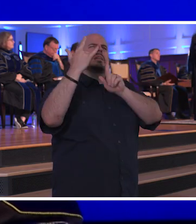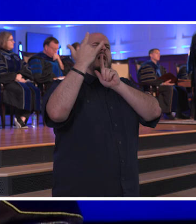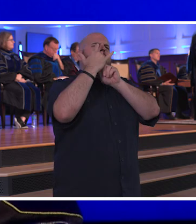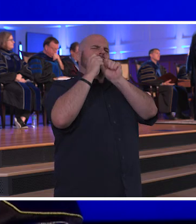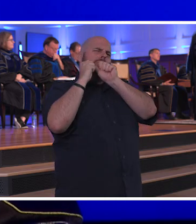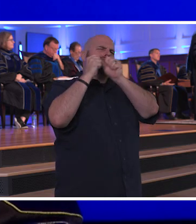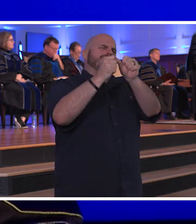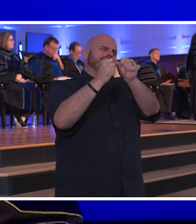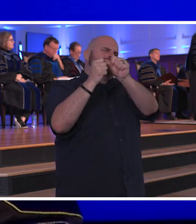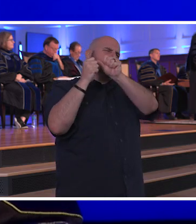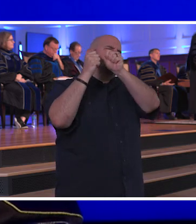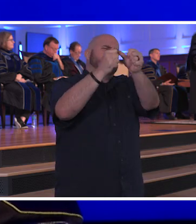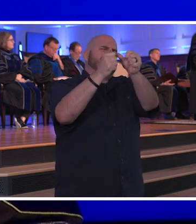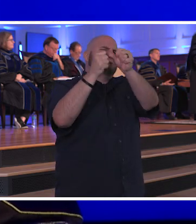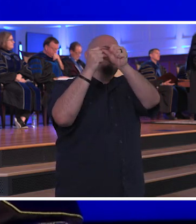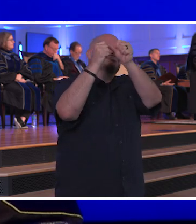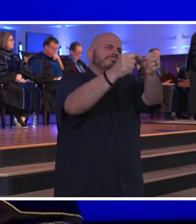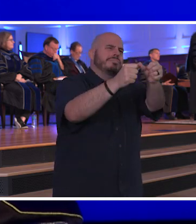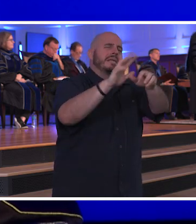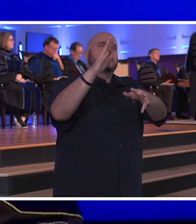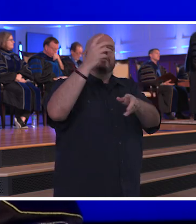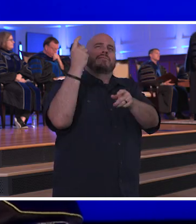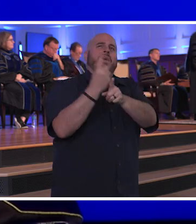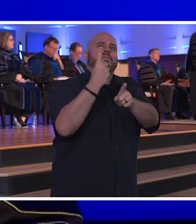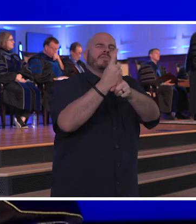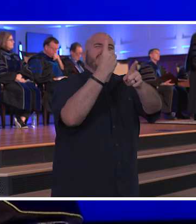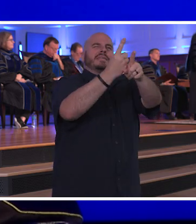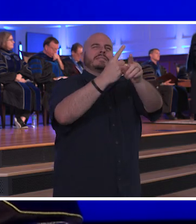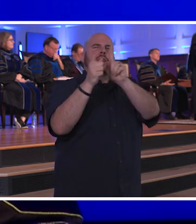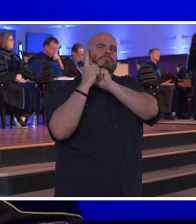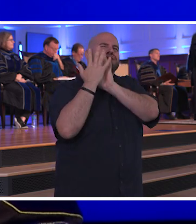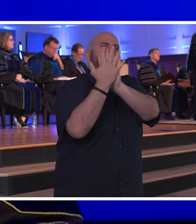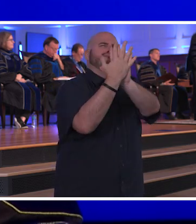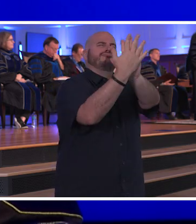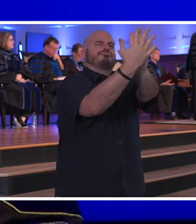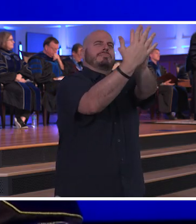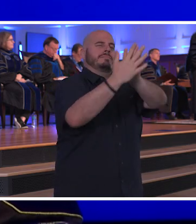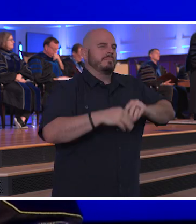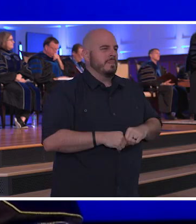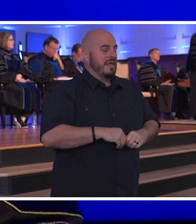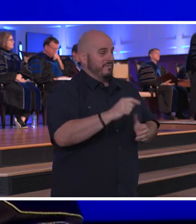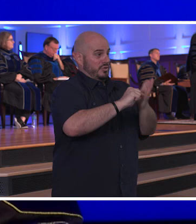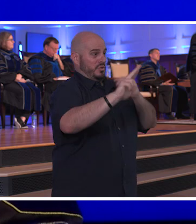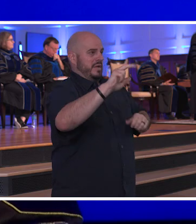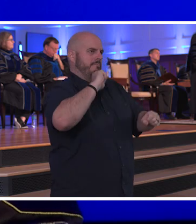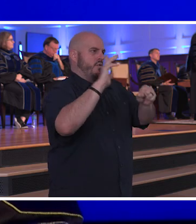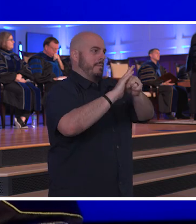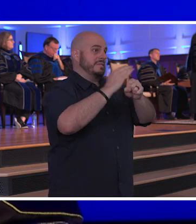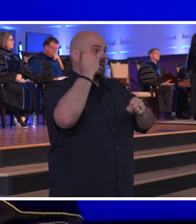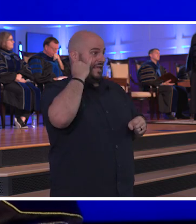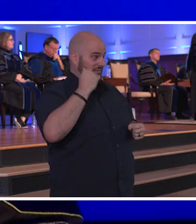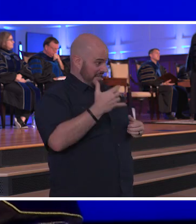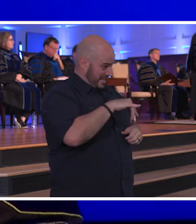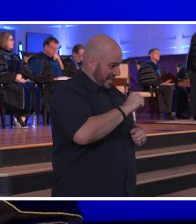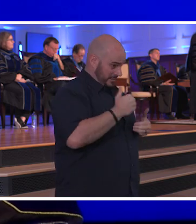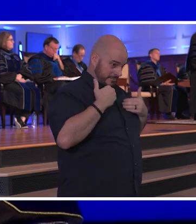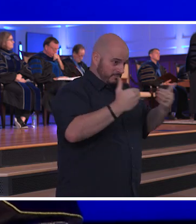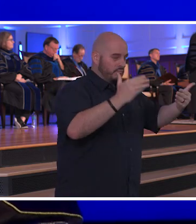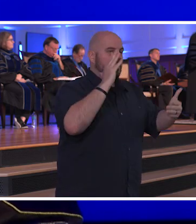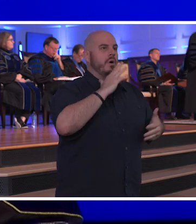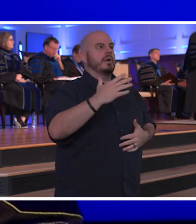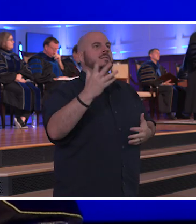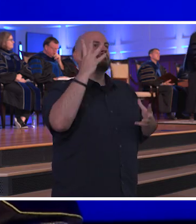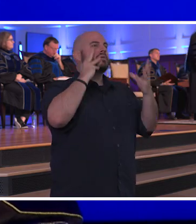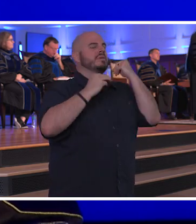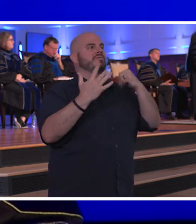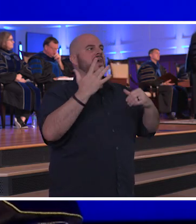and also his faithfulness, verse 3. And again, there's a promise, if we do, we will find favor and high regard with